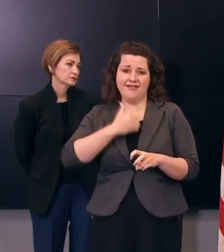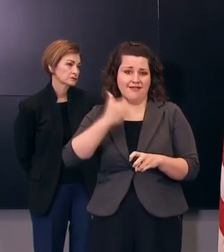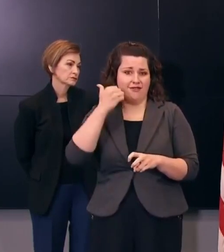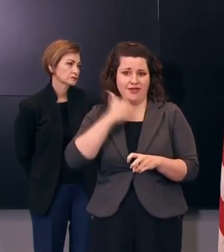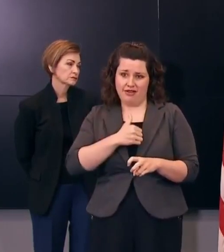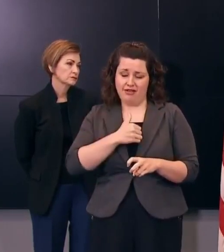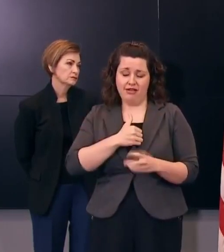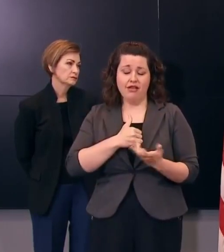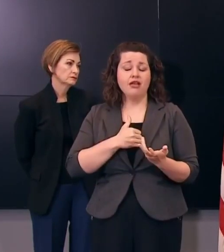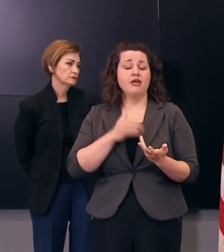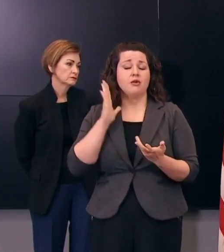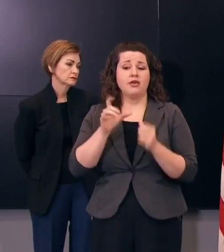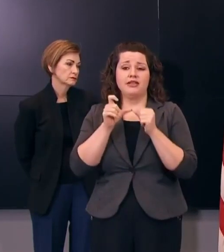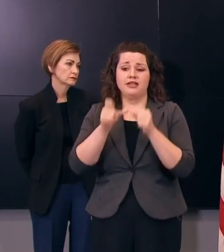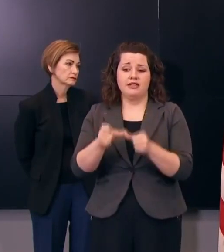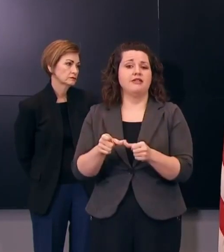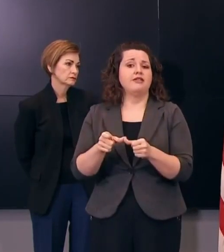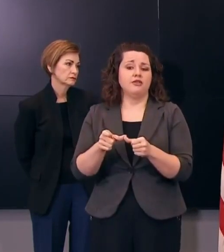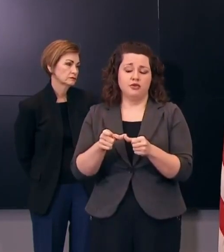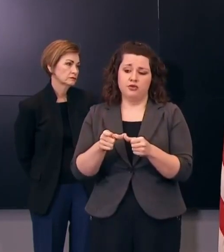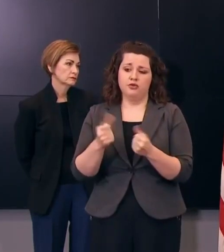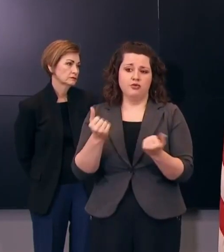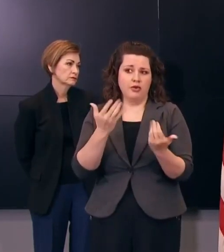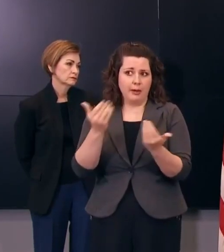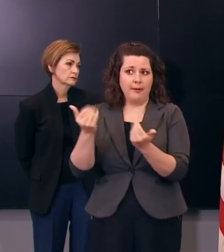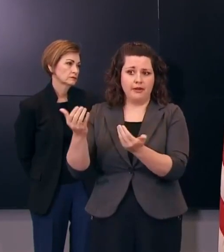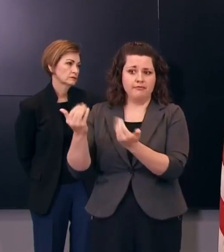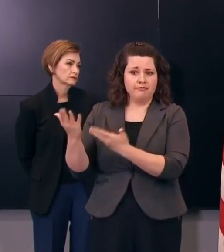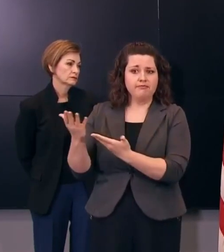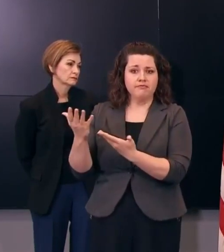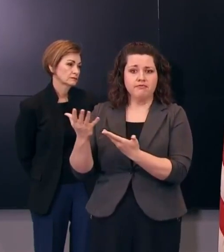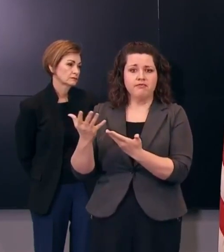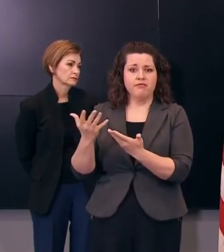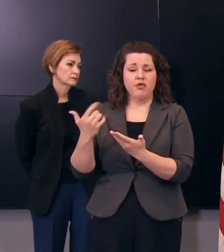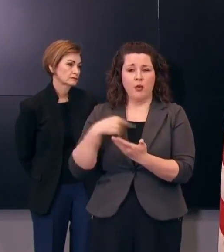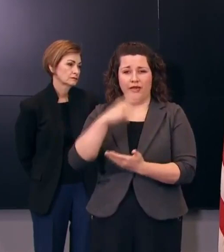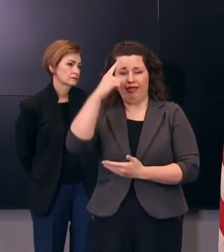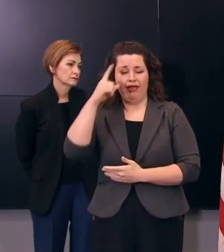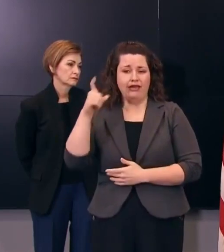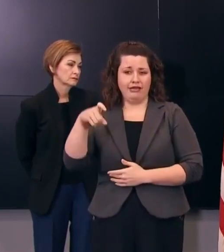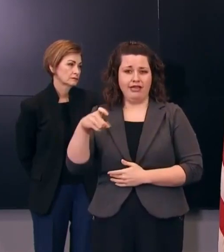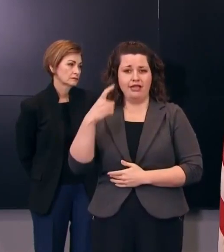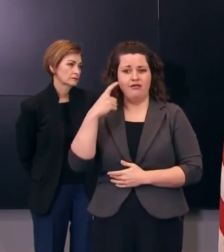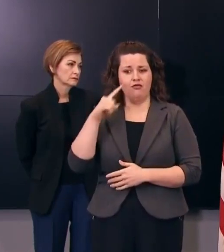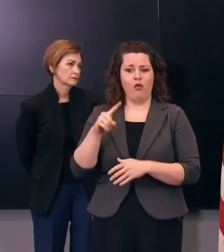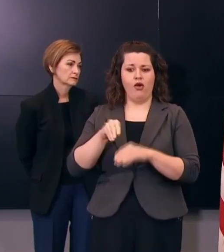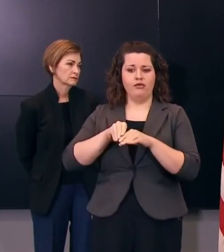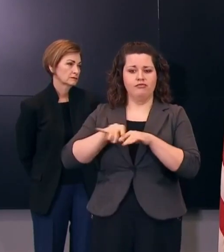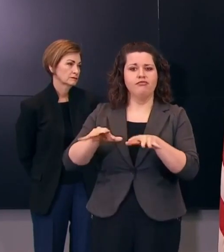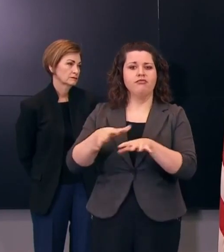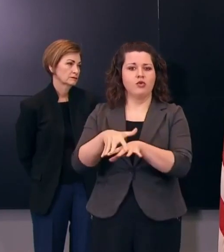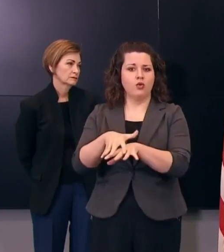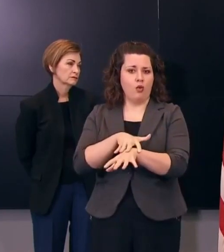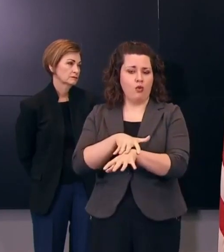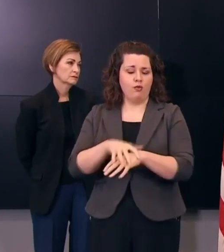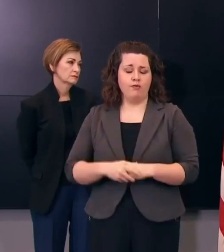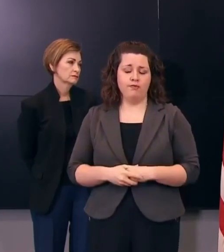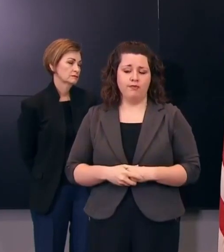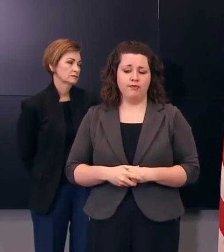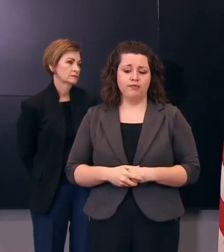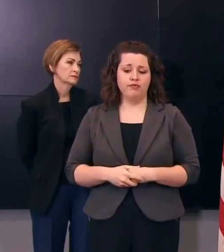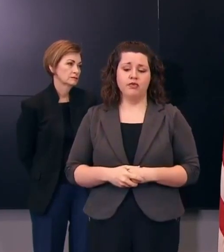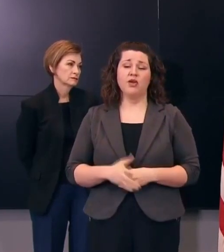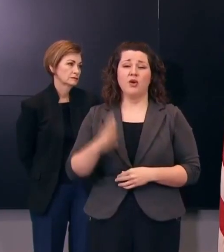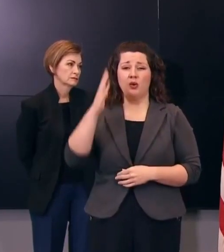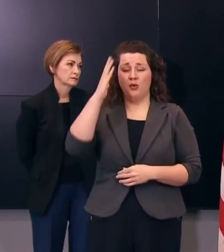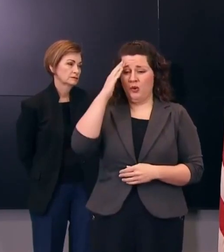daily and will continue to make recommendations necessary to slow the spread of the virus in our state. We know that this is